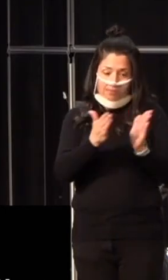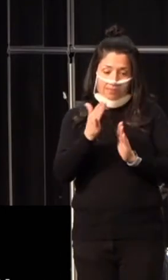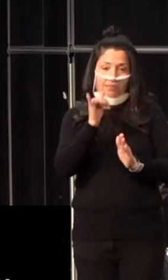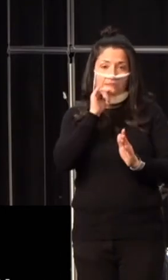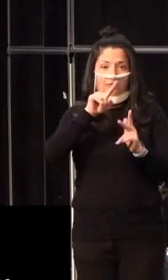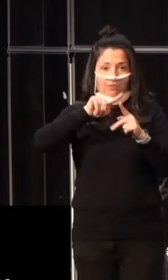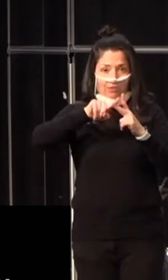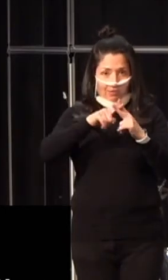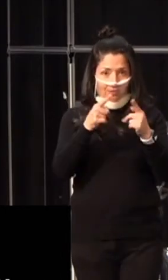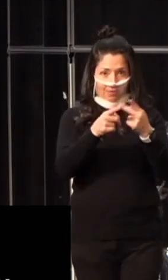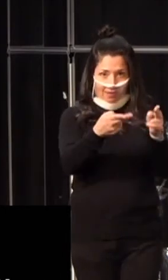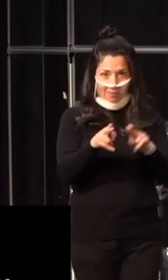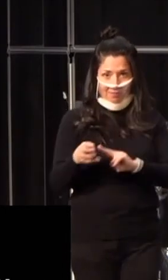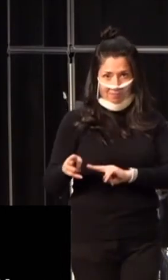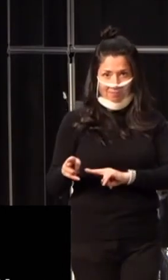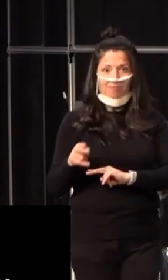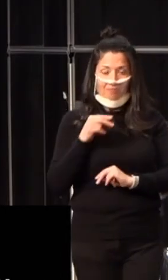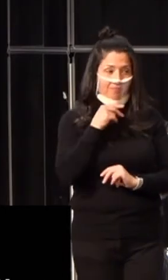hold.